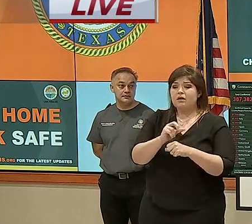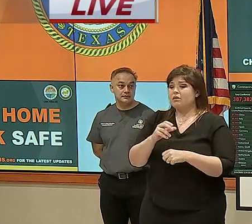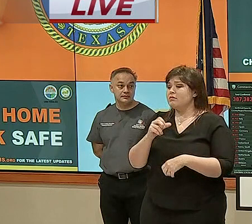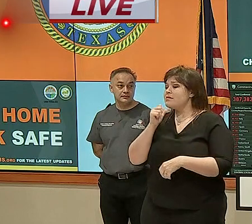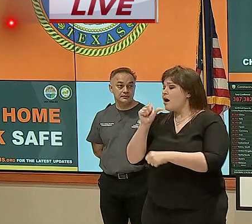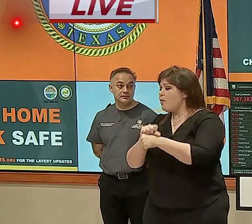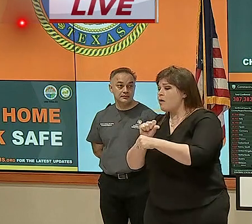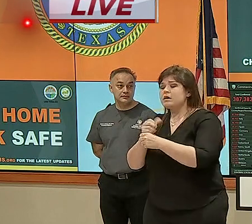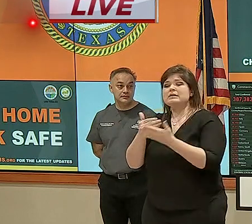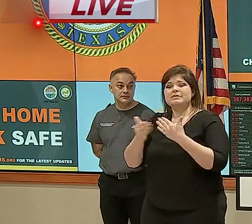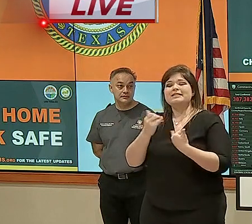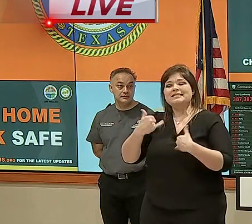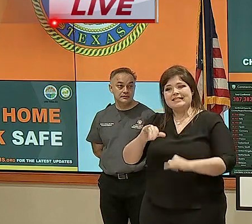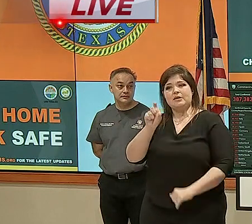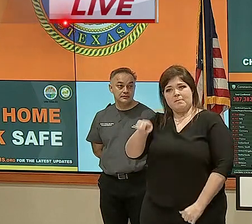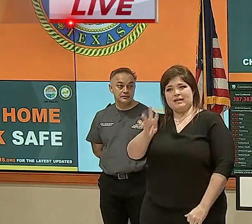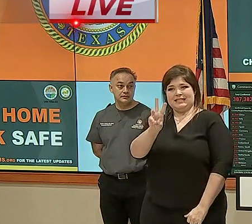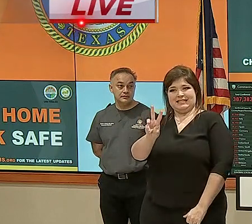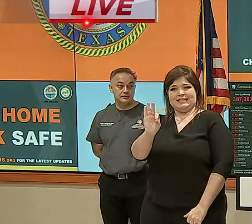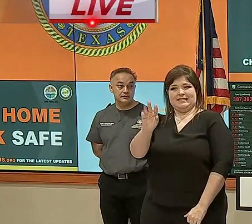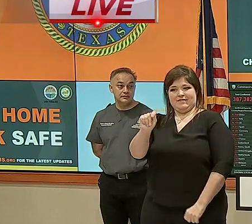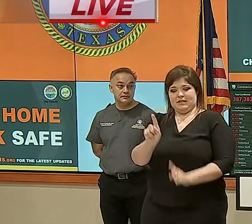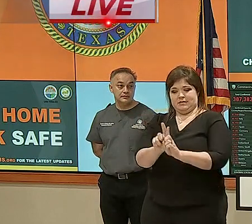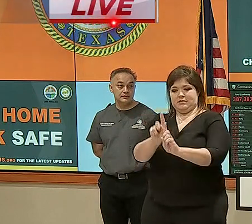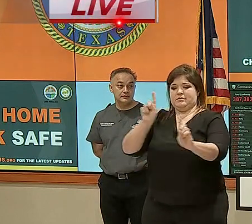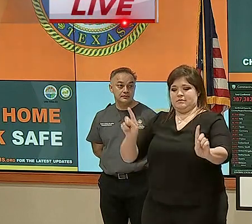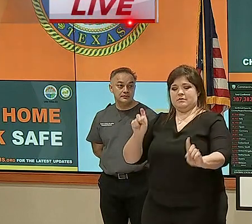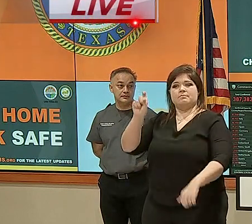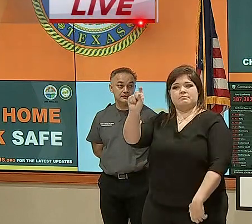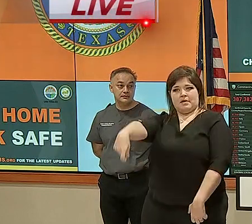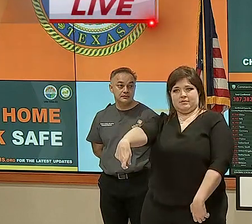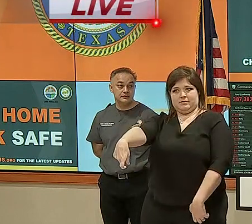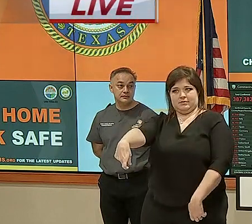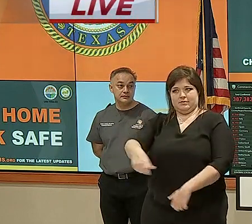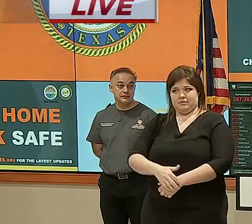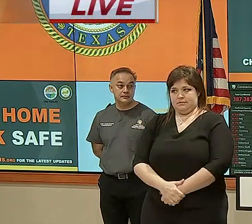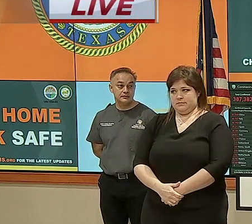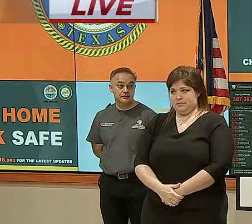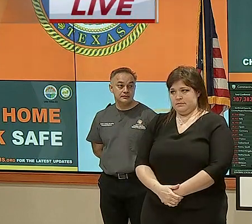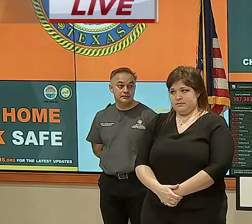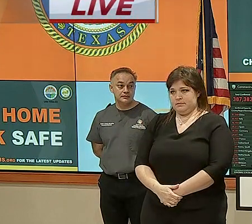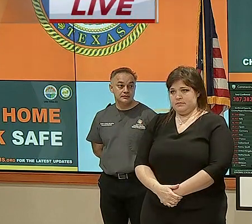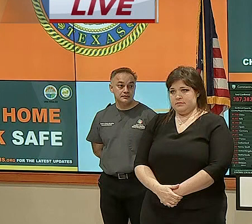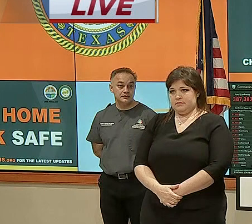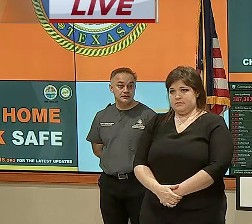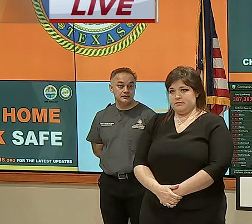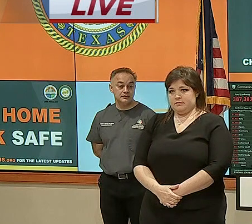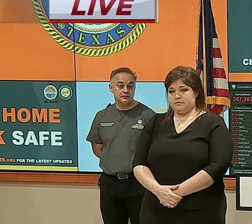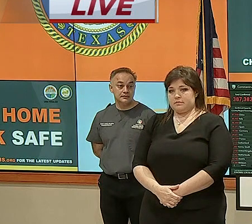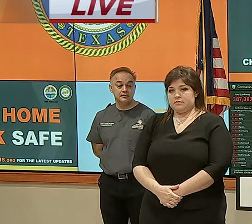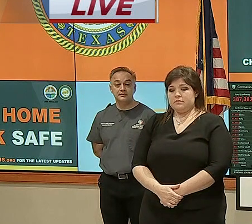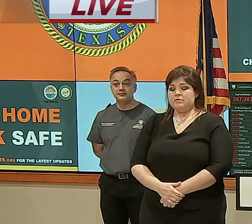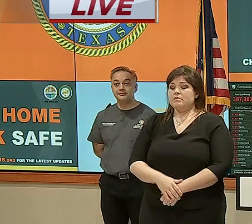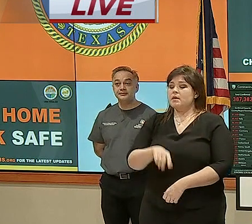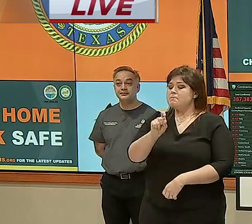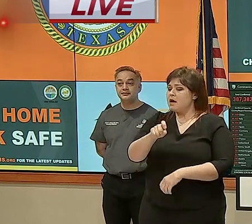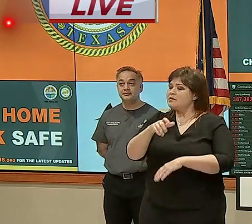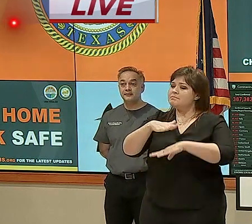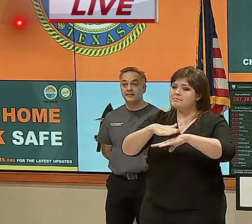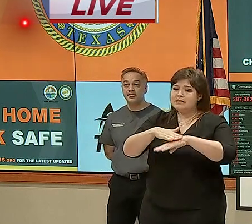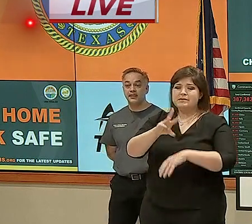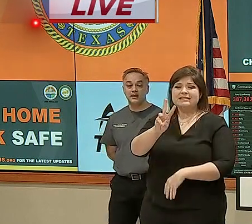the requirement for social distancing remains in effect. You must stay 6 feet